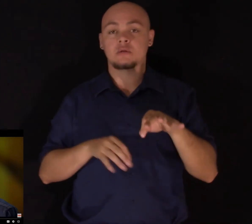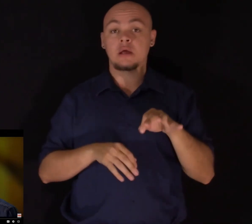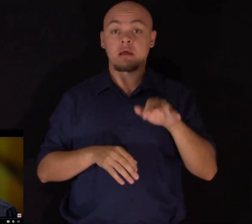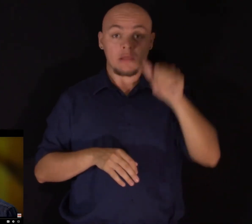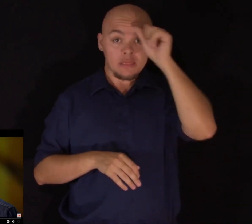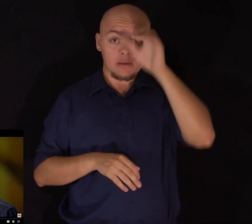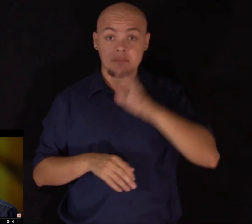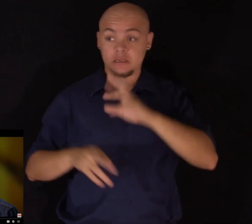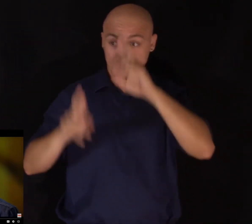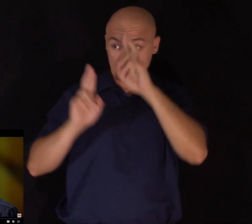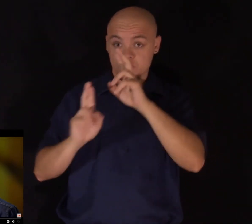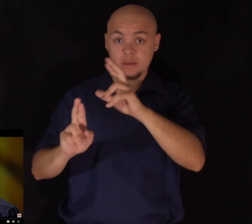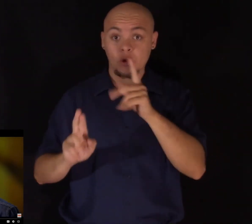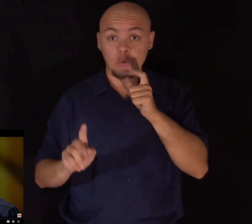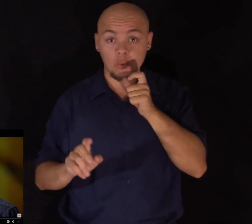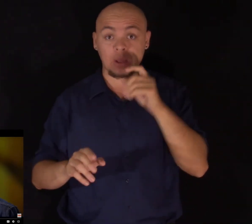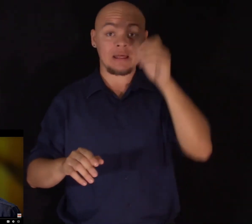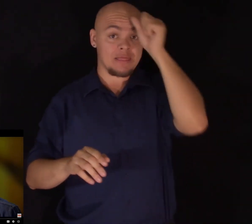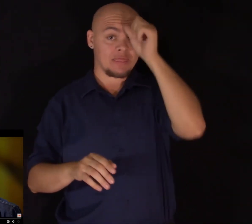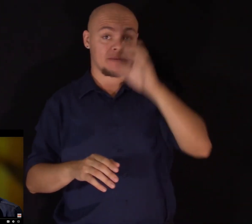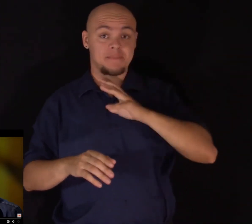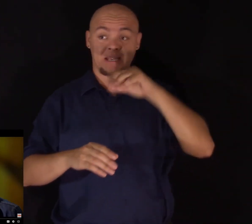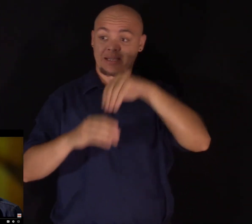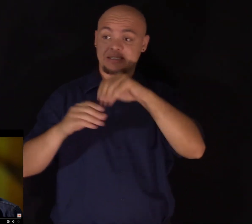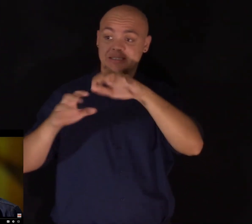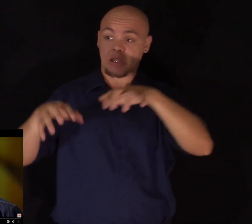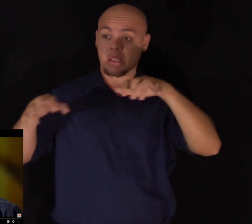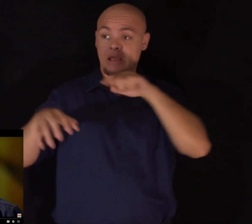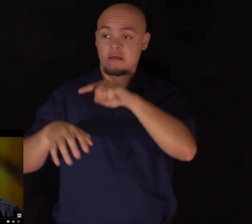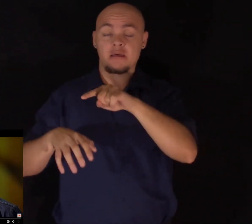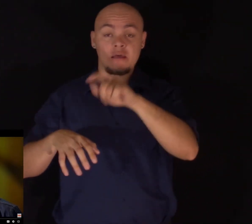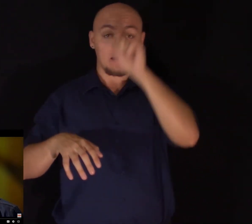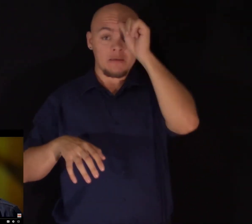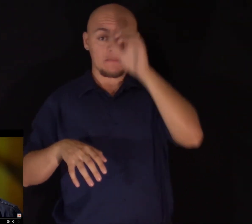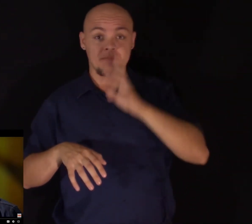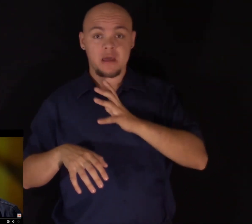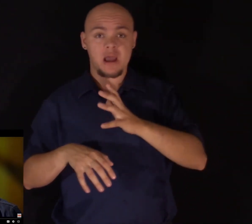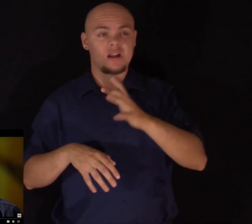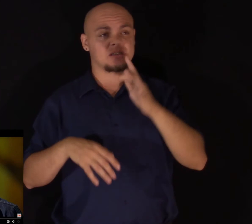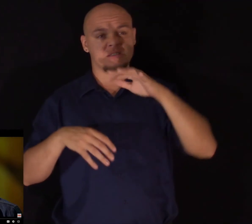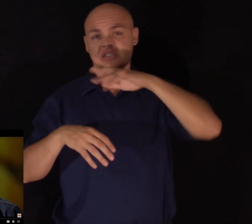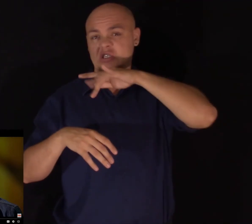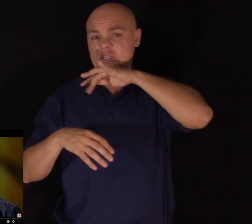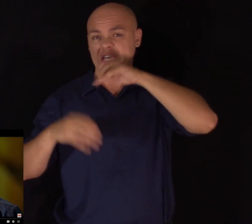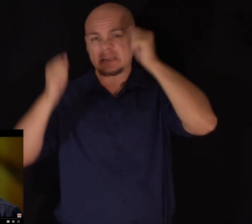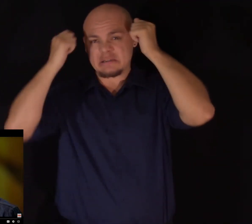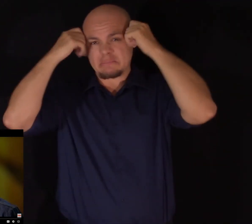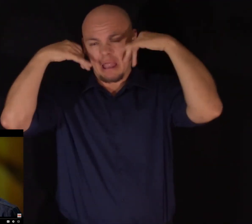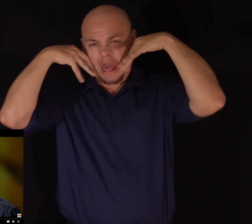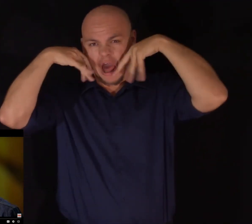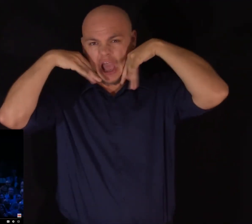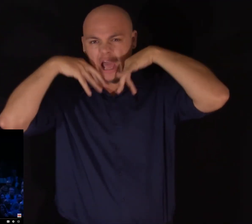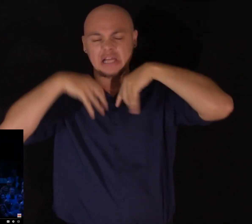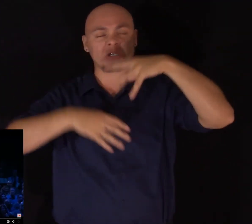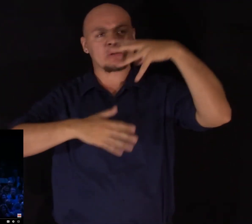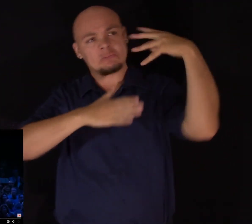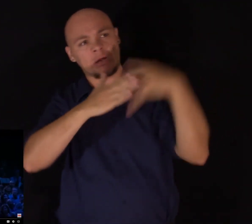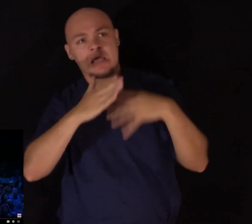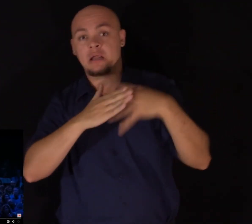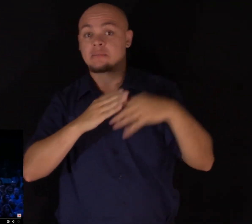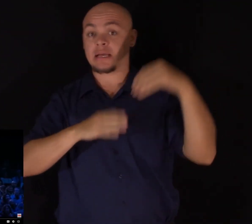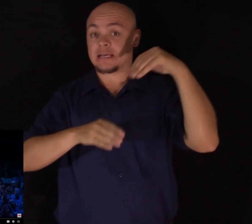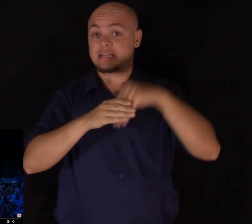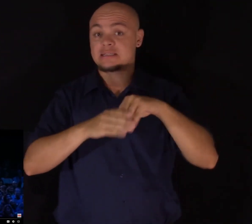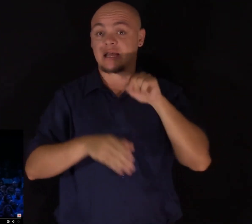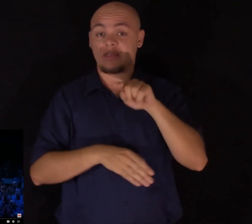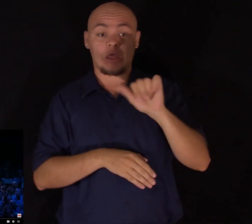in the arena, whose face is marred with dust and blood and sweat. But when he's in the arena,